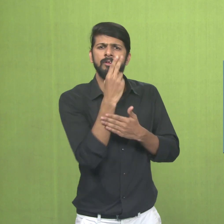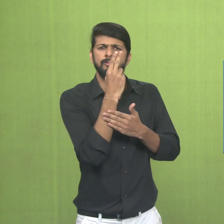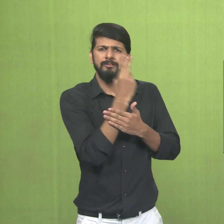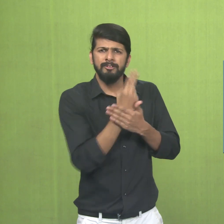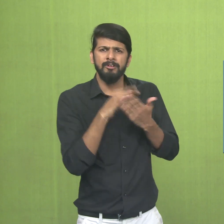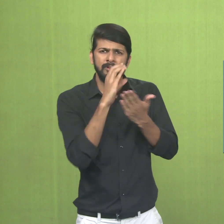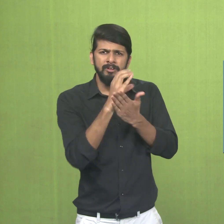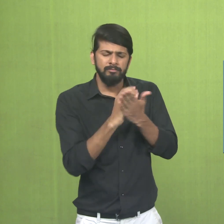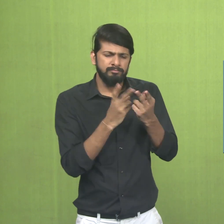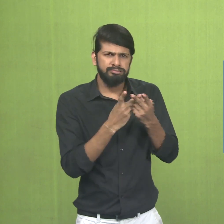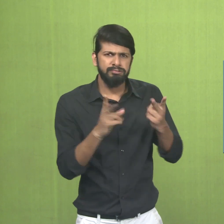Tagore.